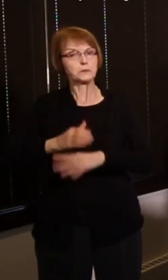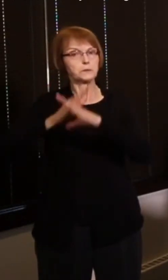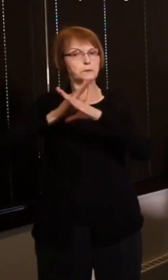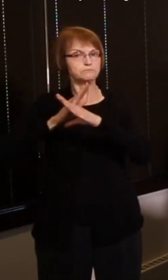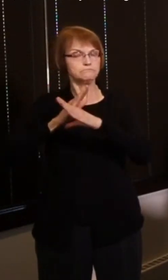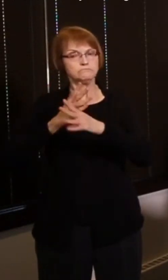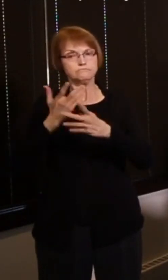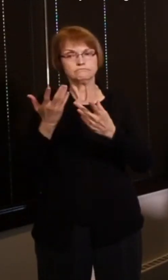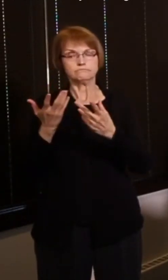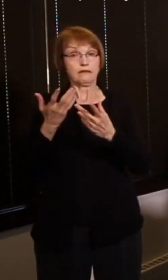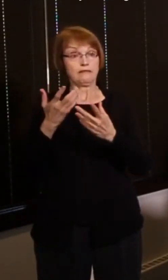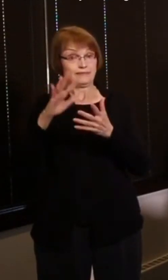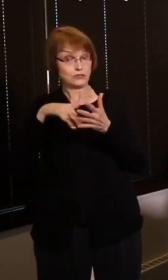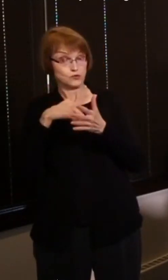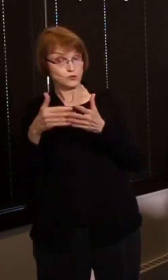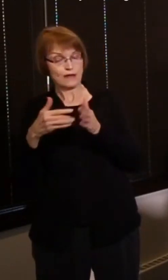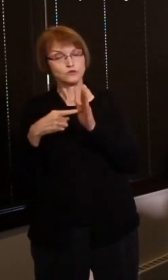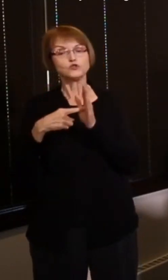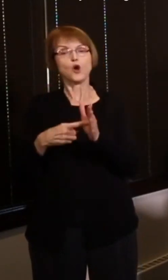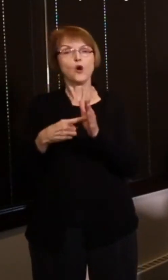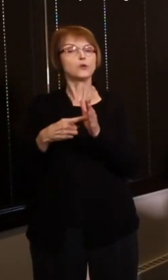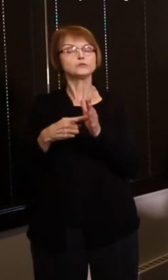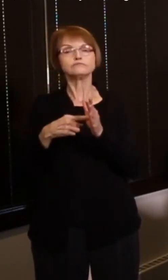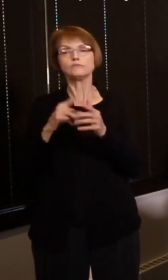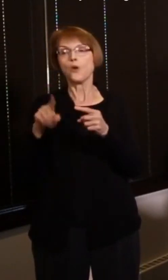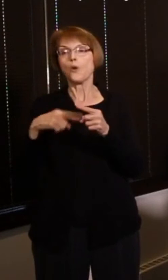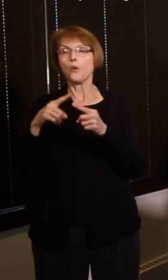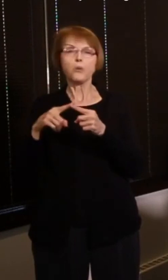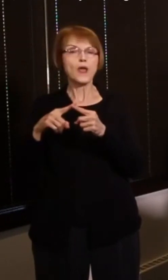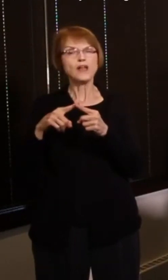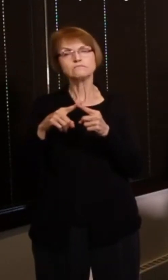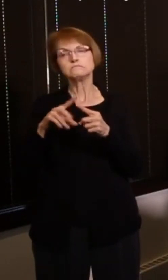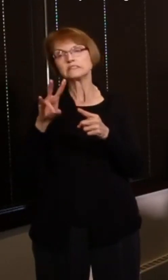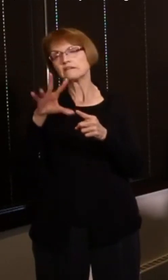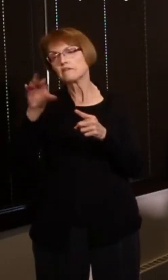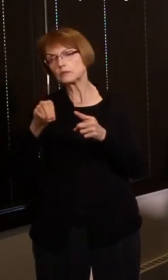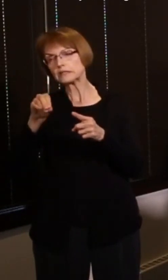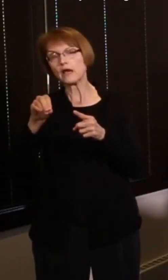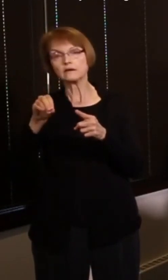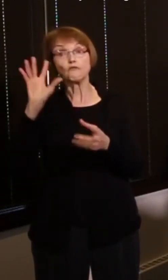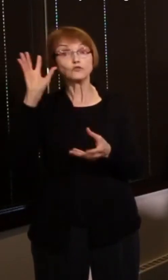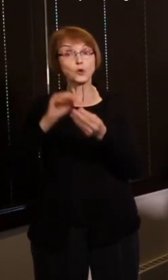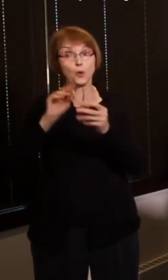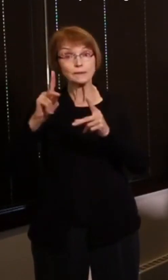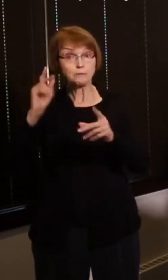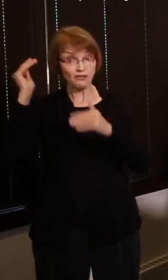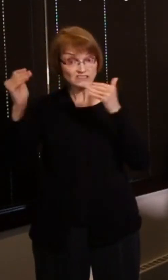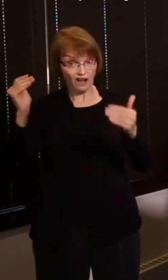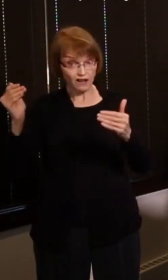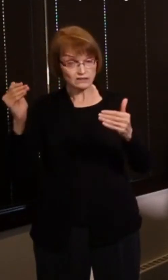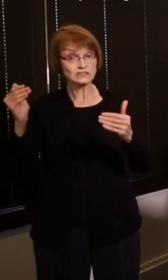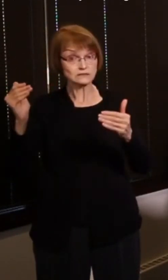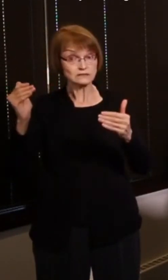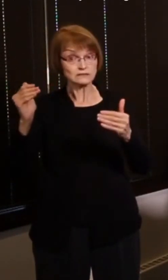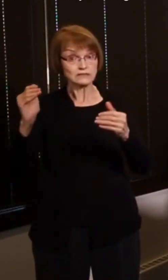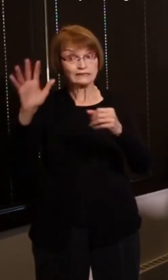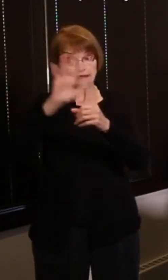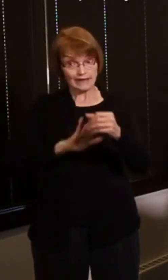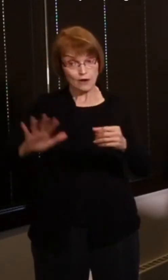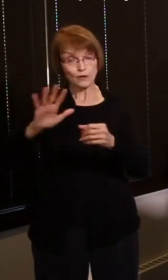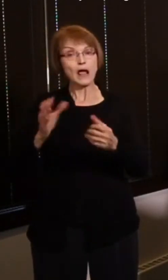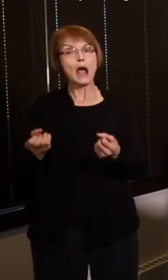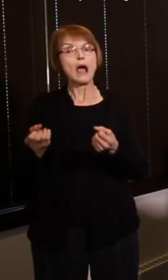able to get at least one dose of vaccine to around 75% of the adult population in the metropolitan